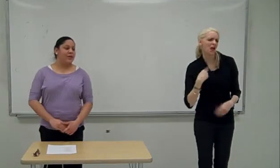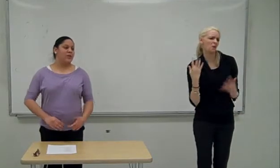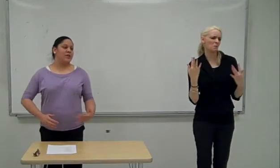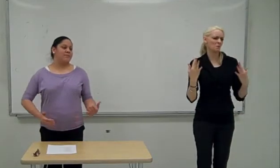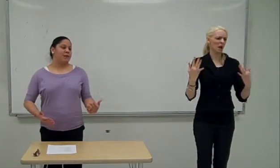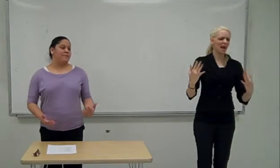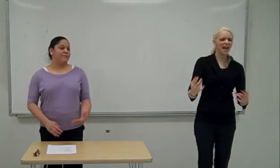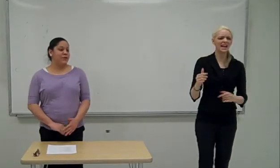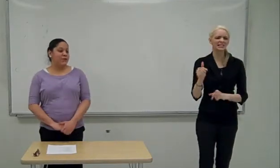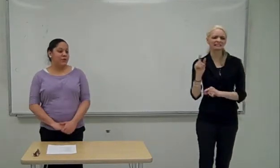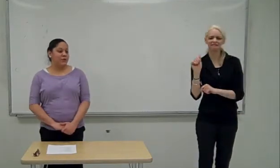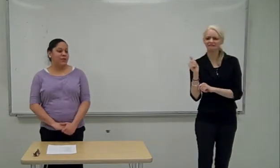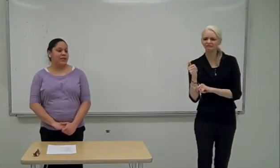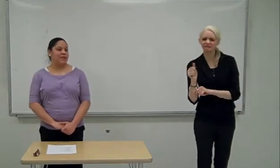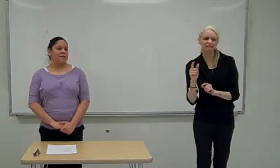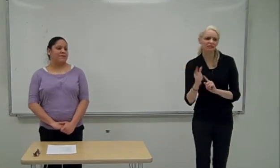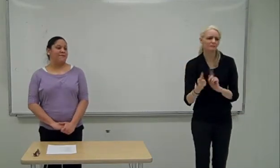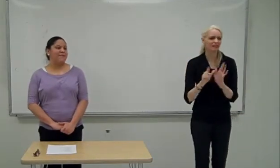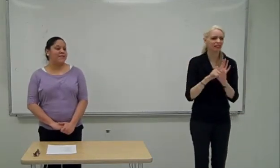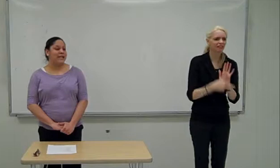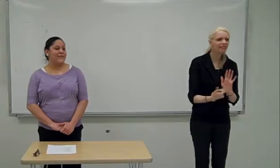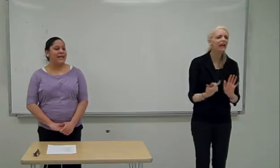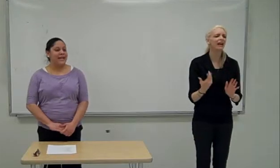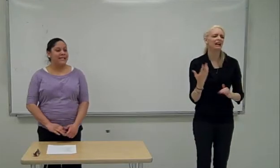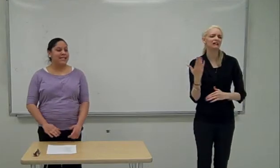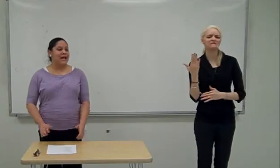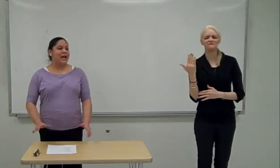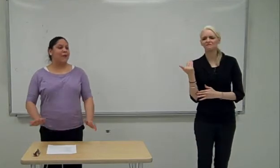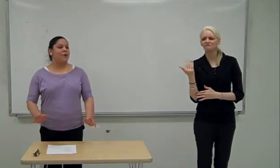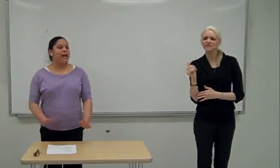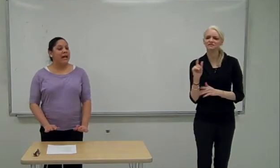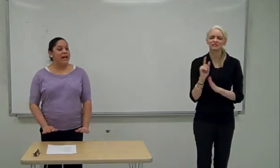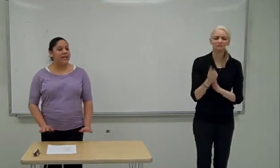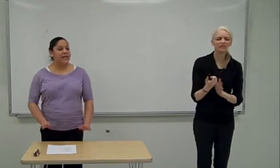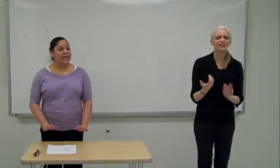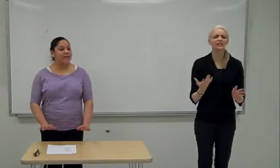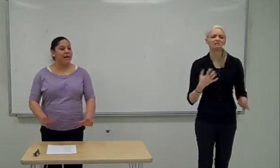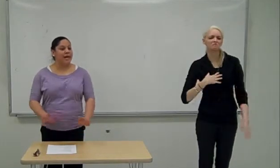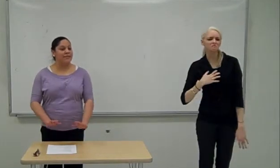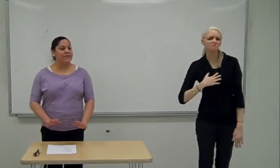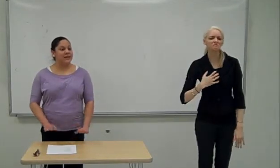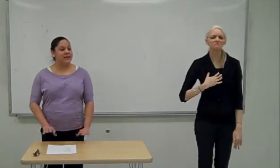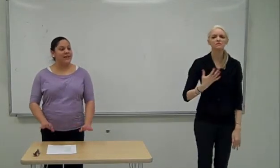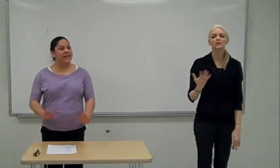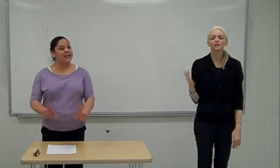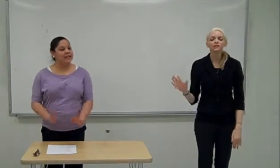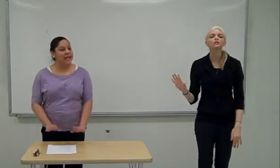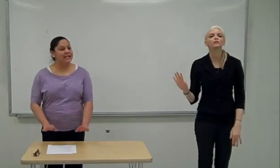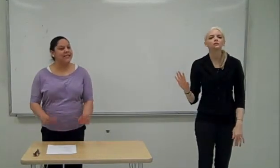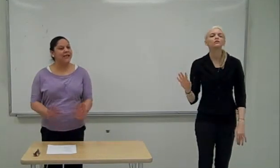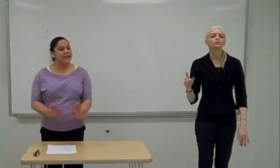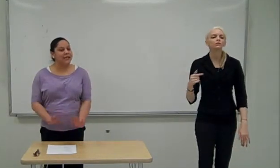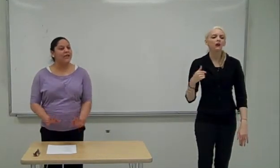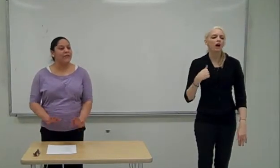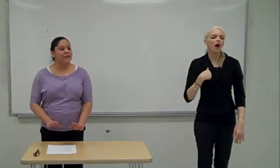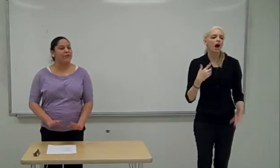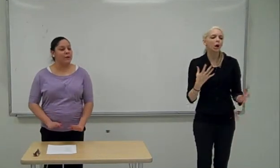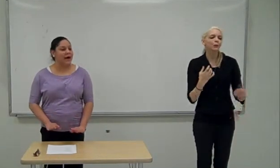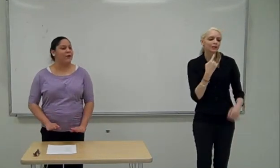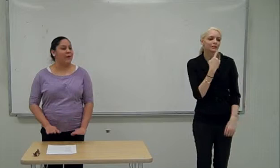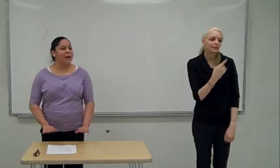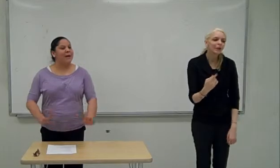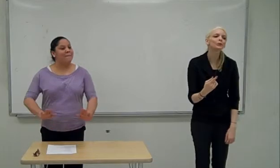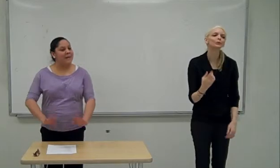minutes, where's my food? It's been 15 minutes, and we kind of have to tell them ahead of time. It takes a little bit